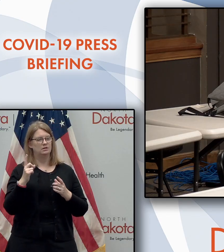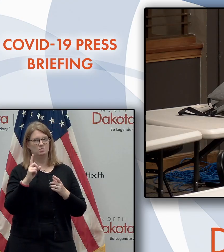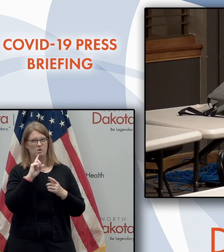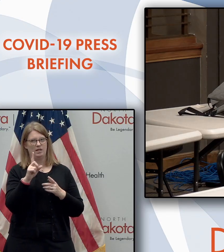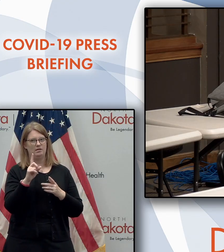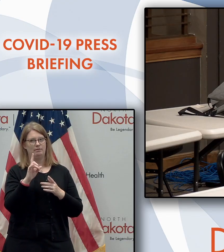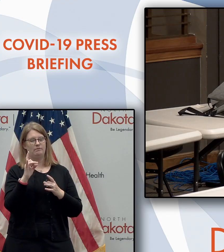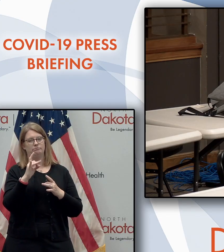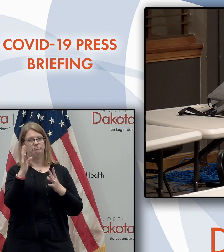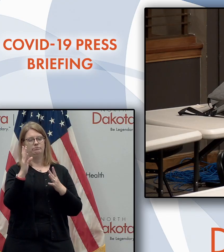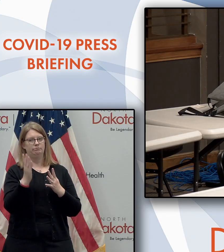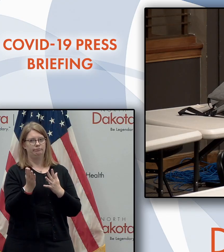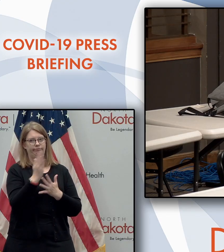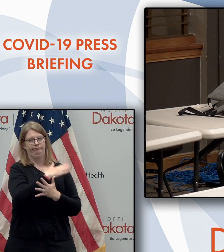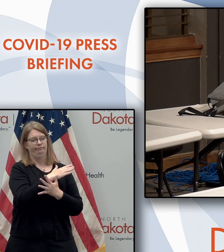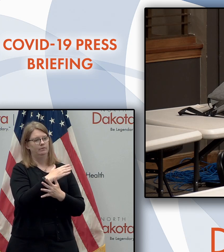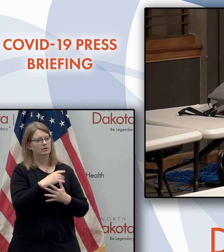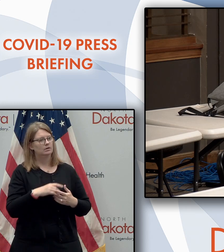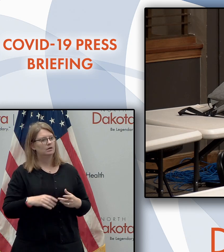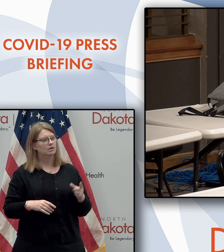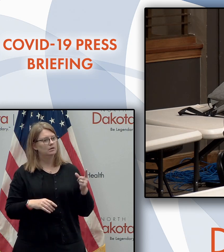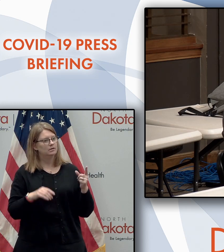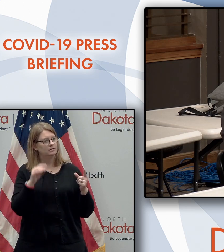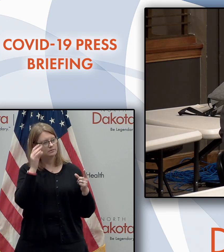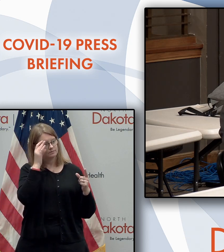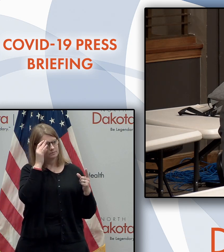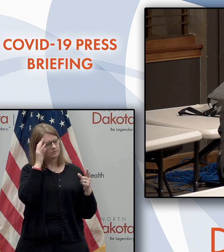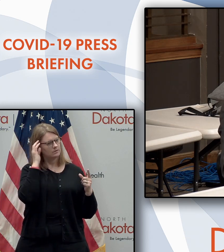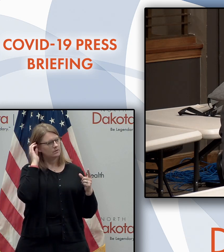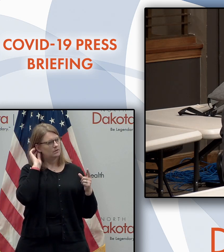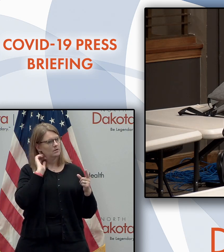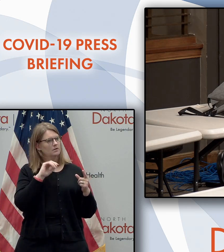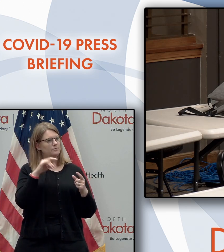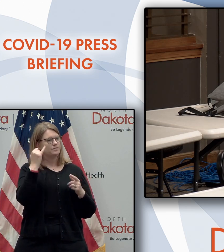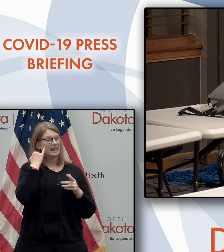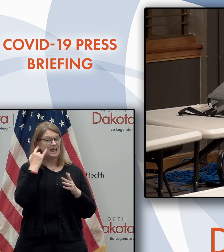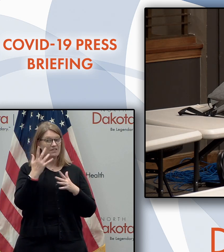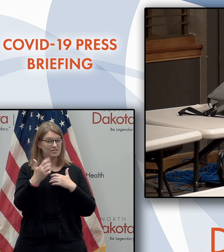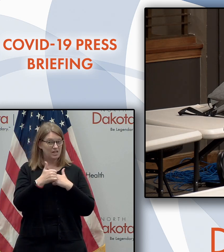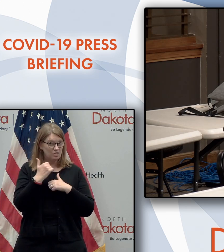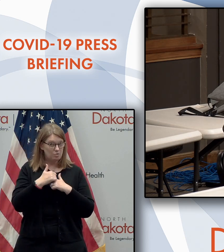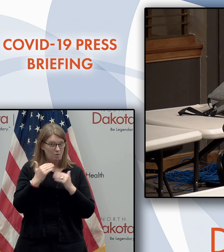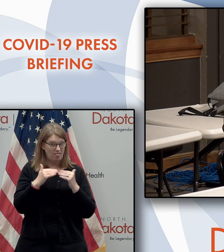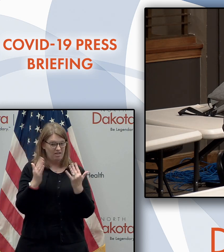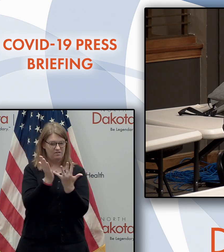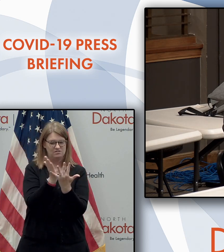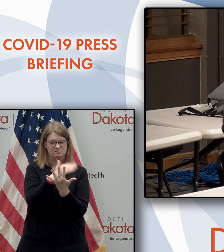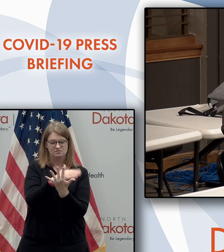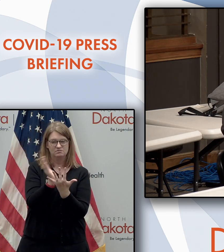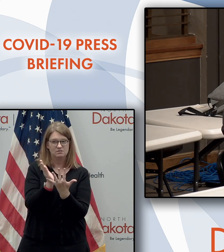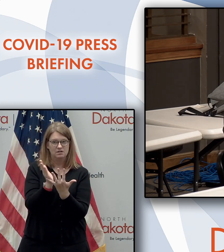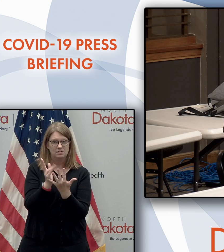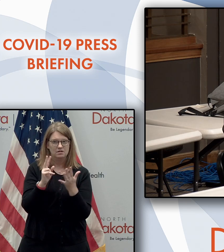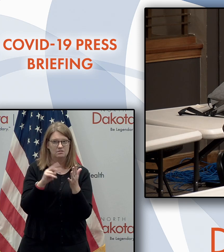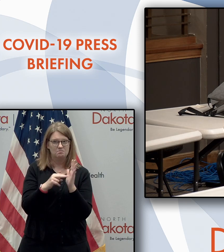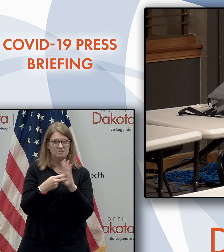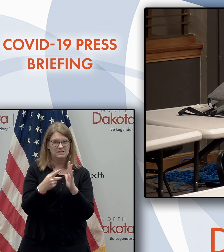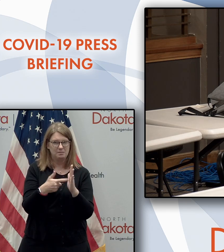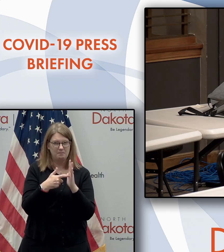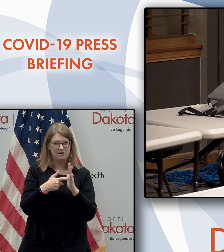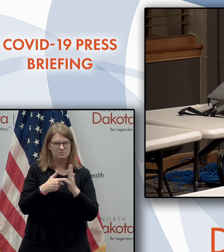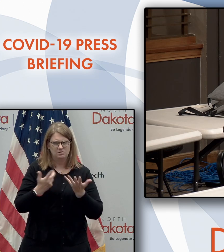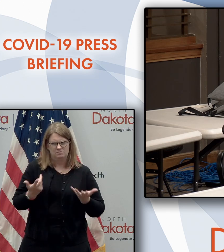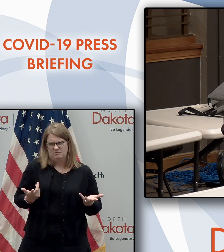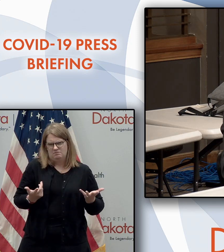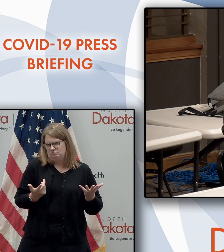just a quick follow-up on that. If the threat levels don't have any mandatory policy changes in place, what is the concern about moving them